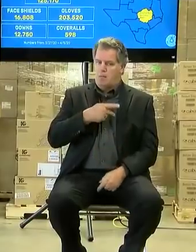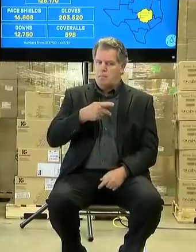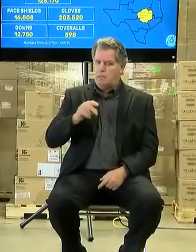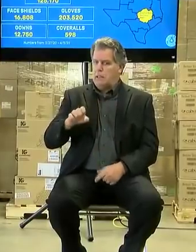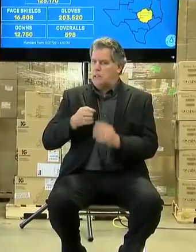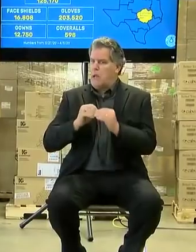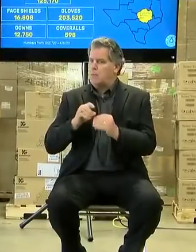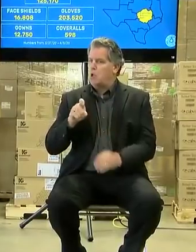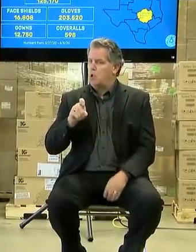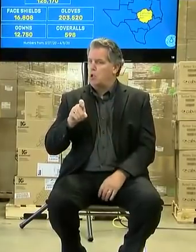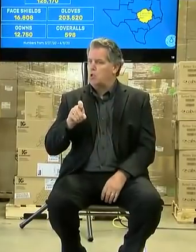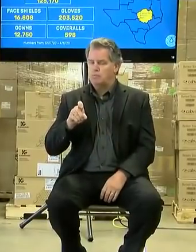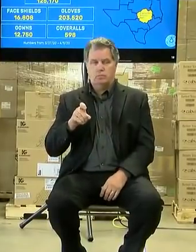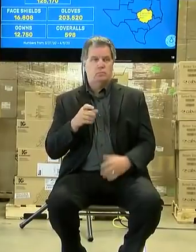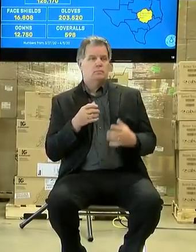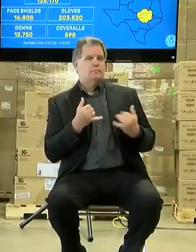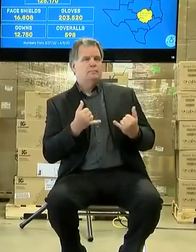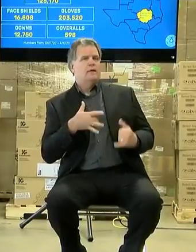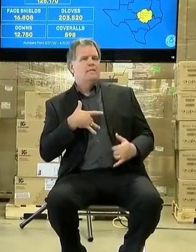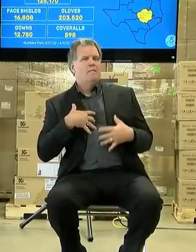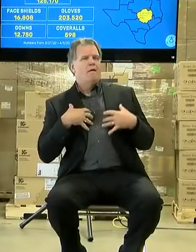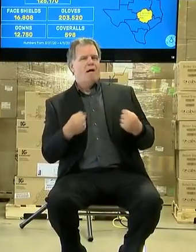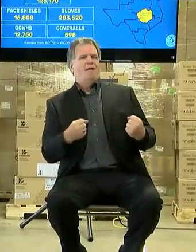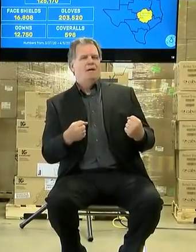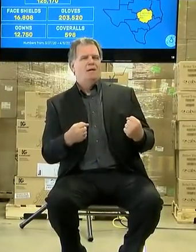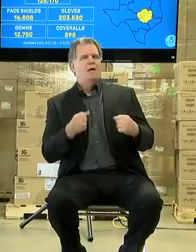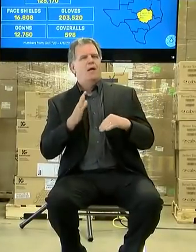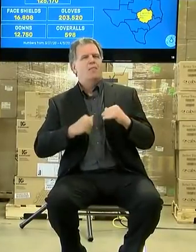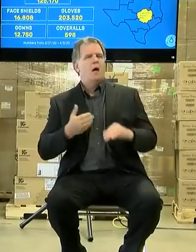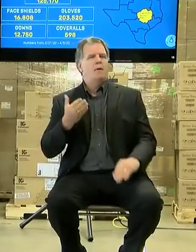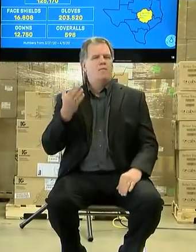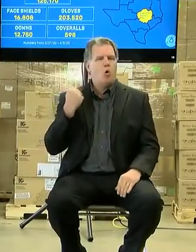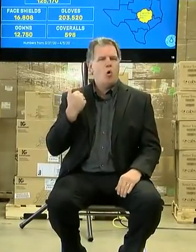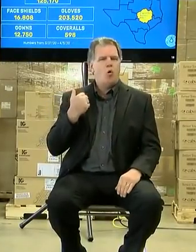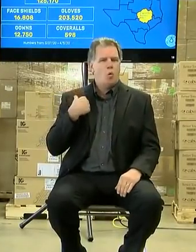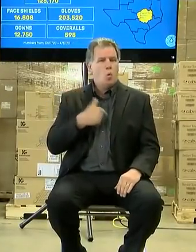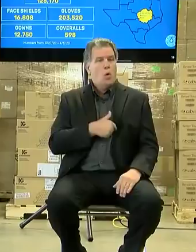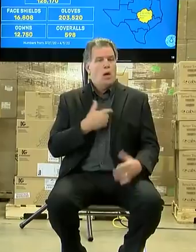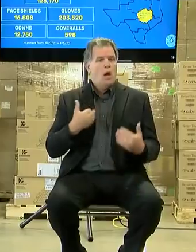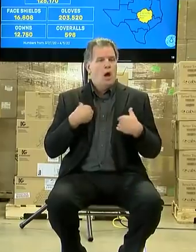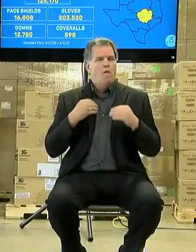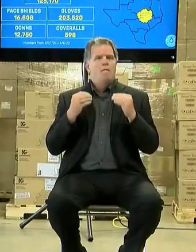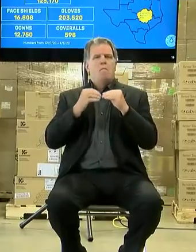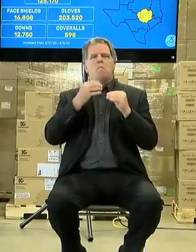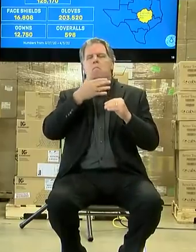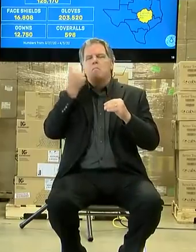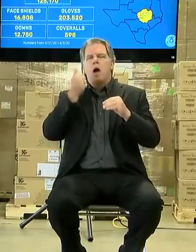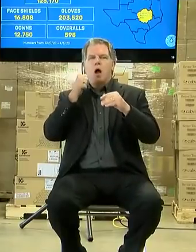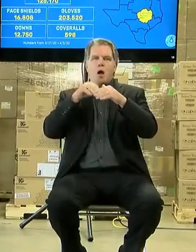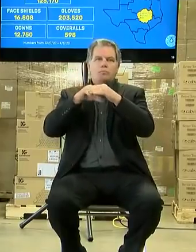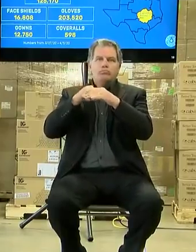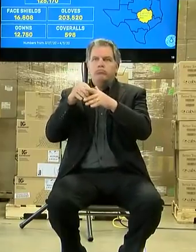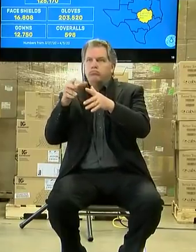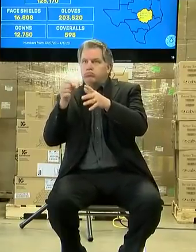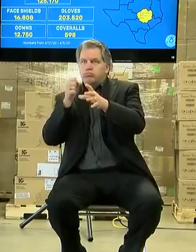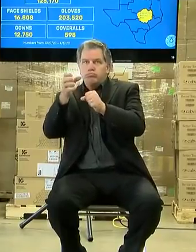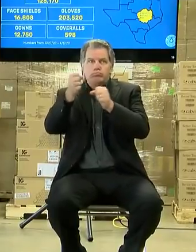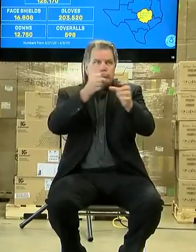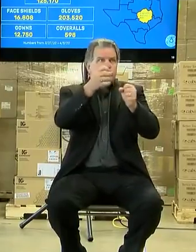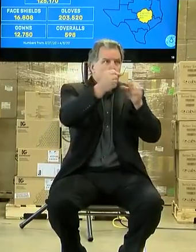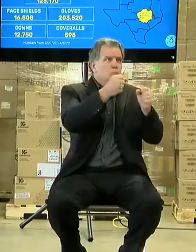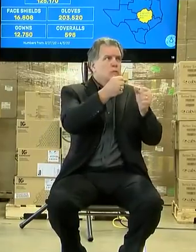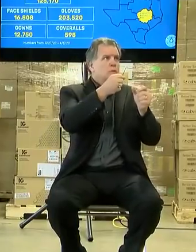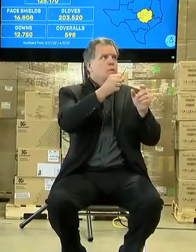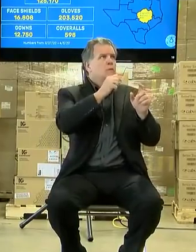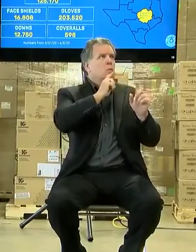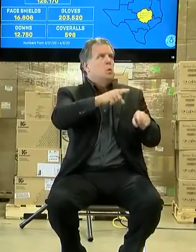I feel more confident now than I ever have with regard to access to PPE supplies. What we have,